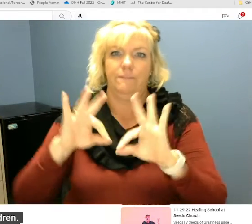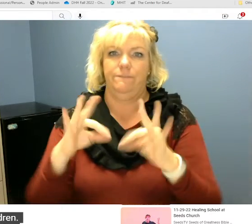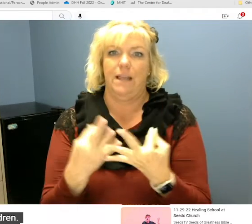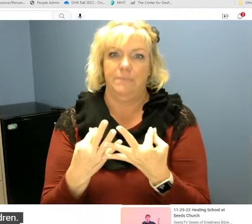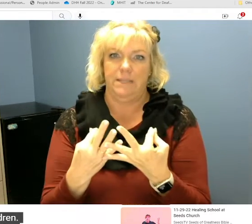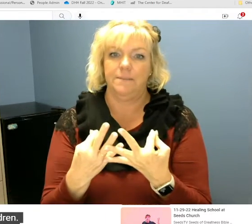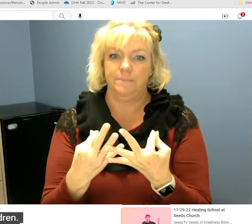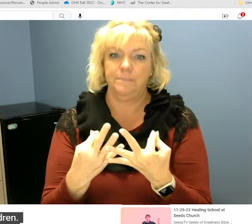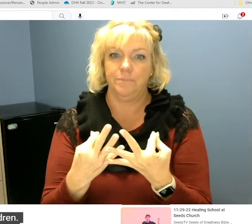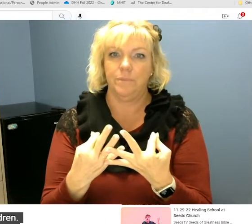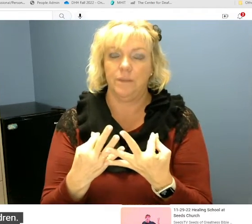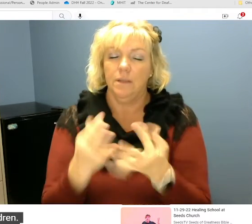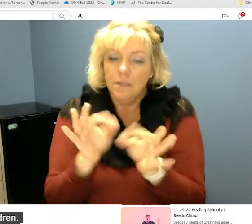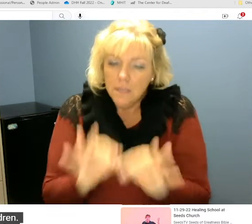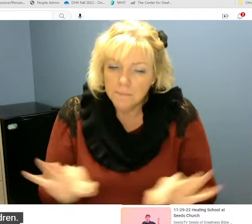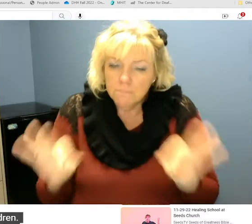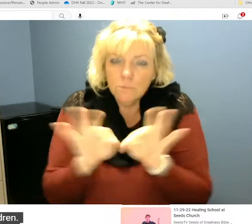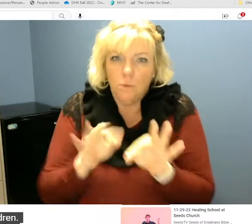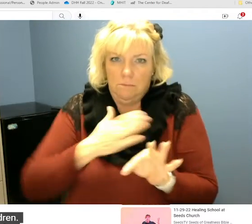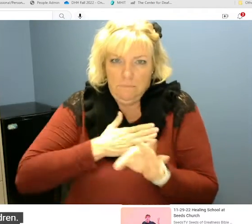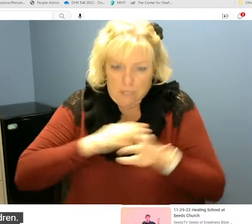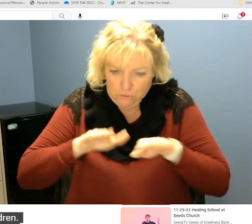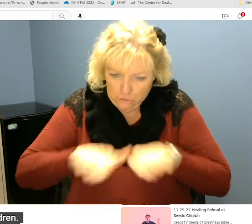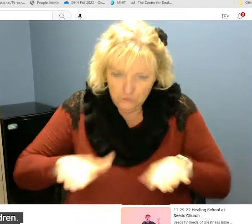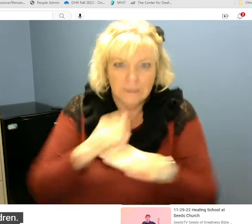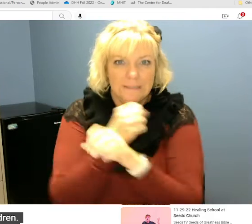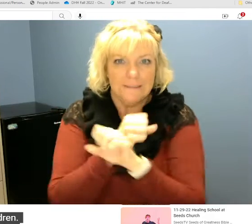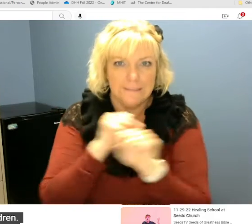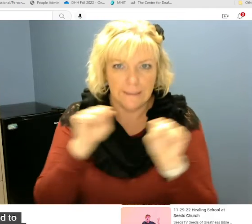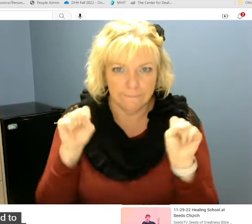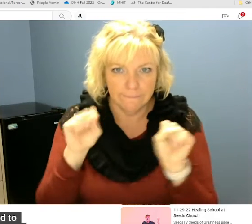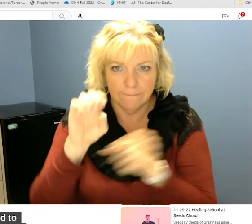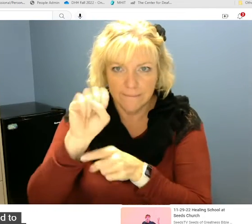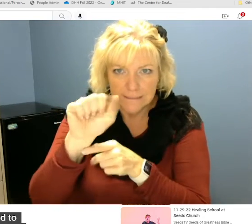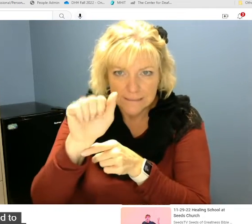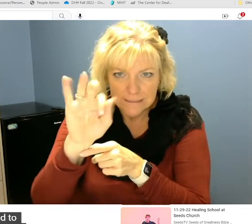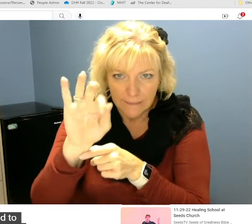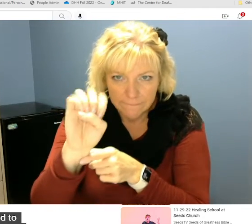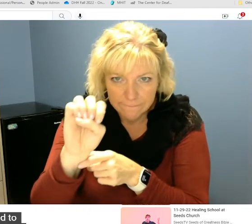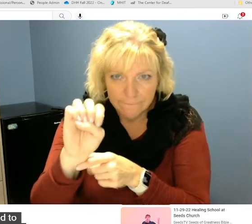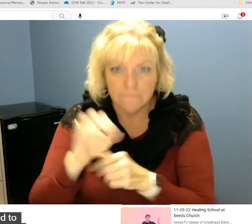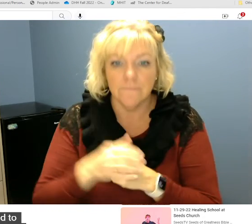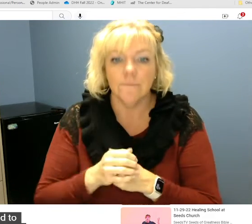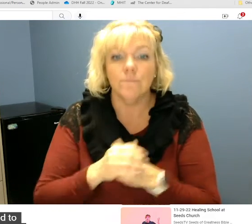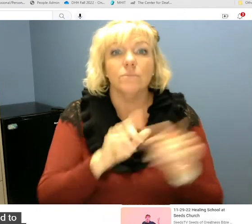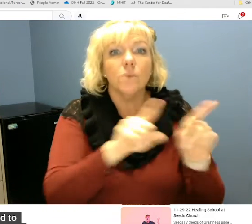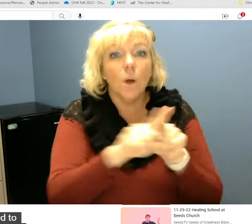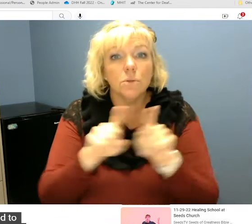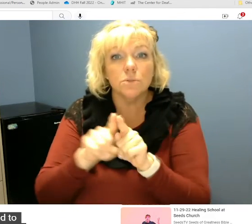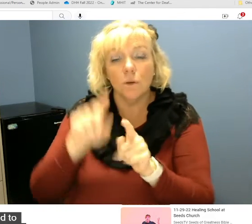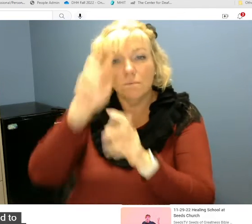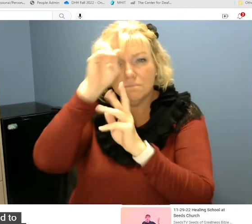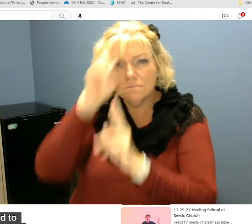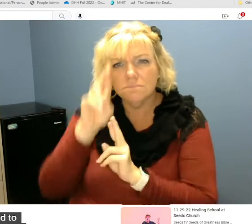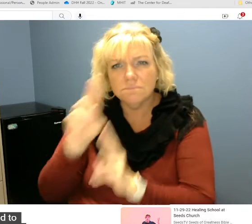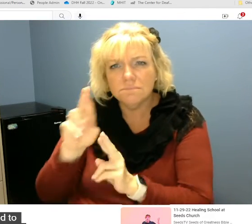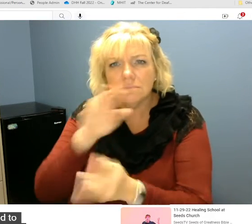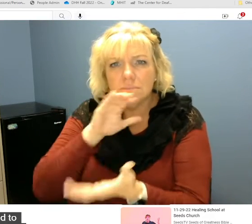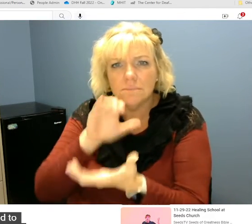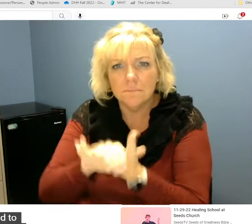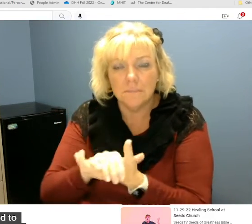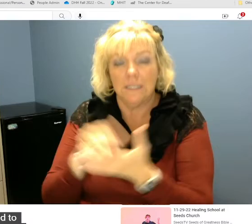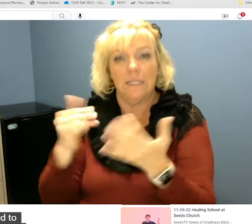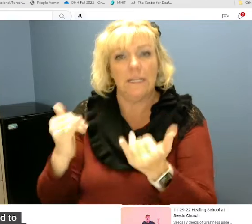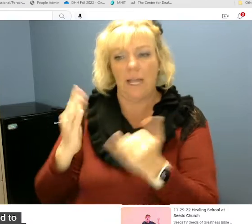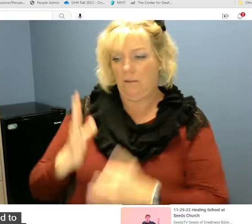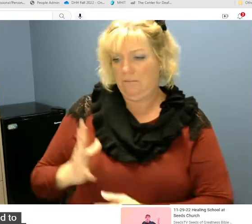talks about the safety of his children. He needs to make sure his children are safe. He talks about the respect that is accorded to his wife. She's